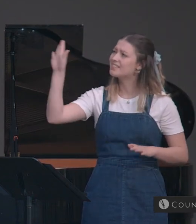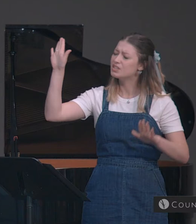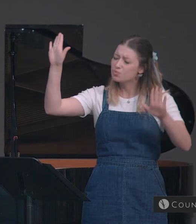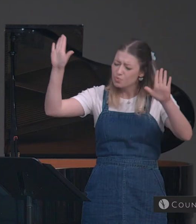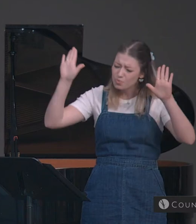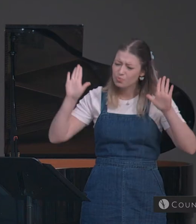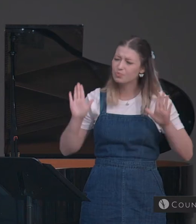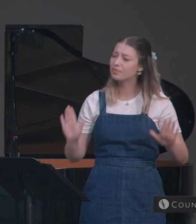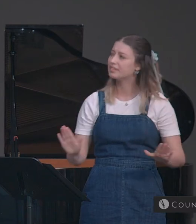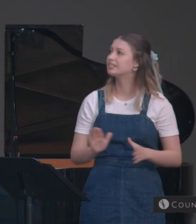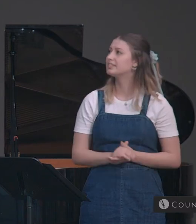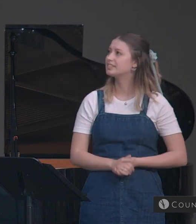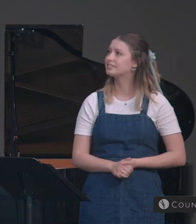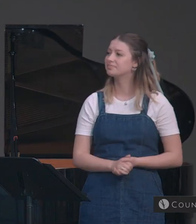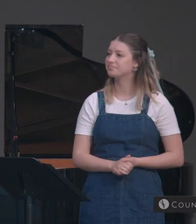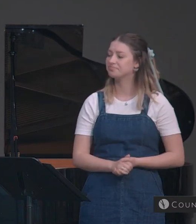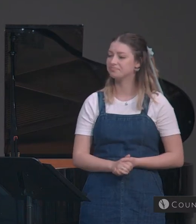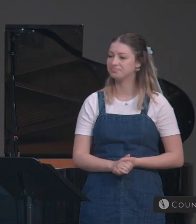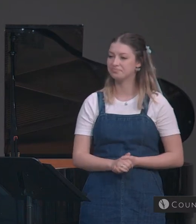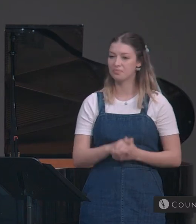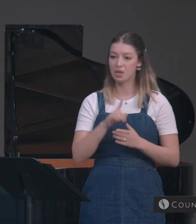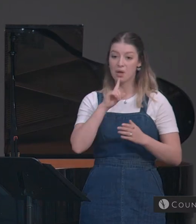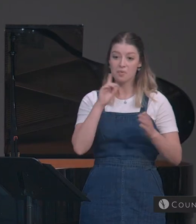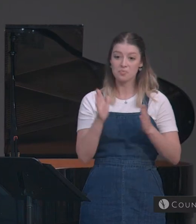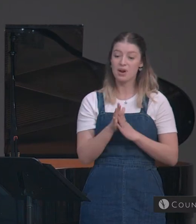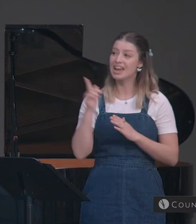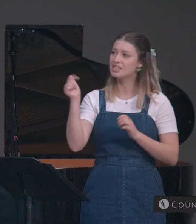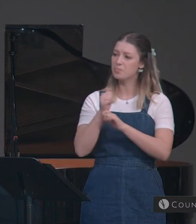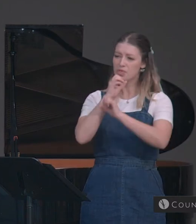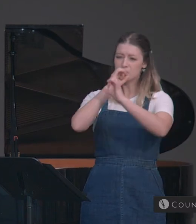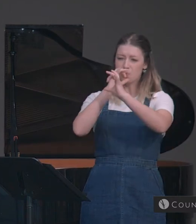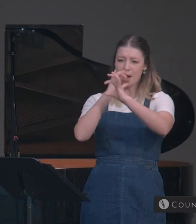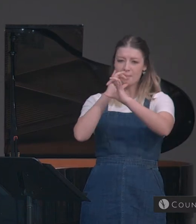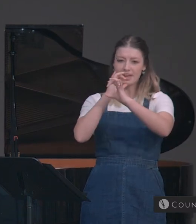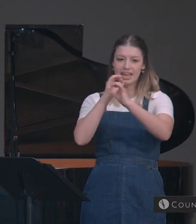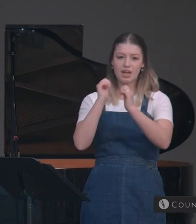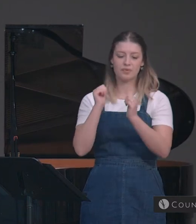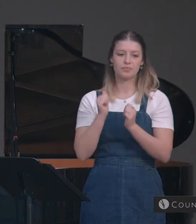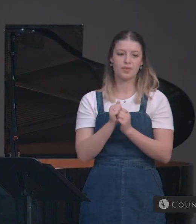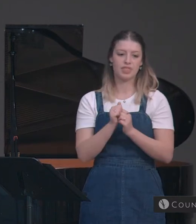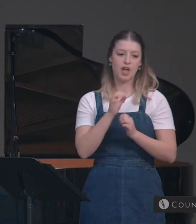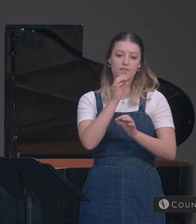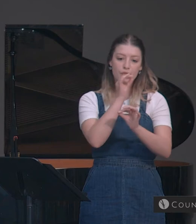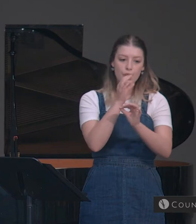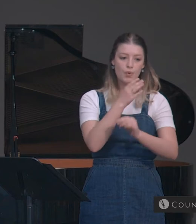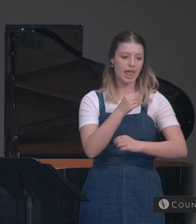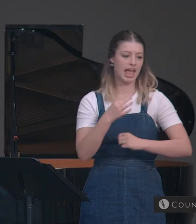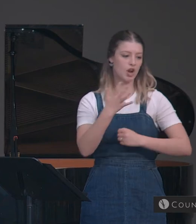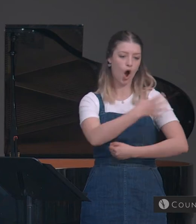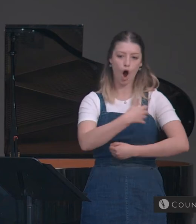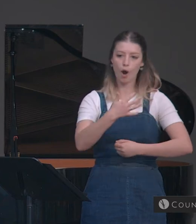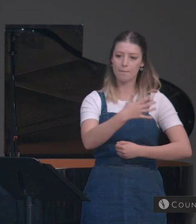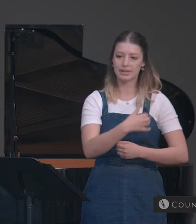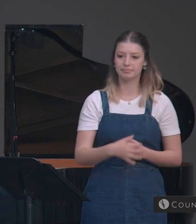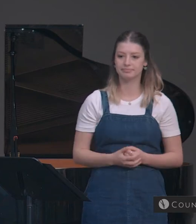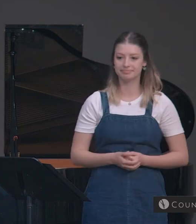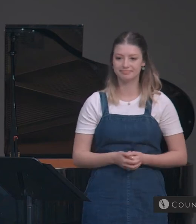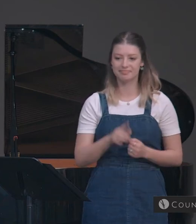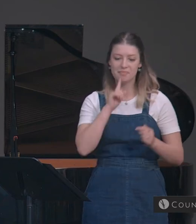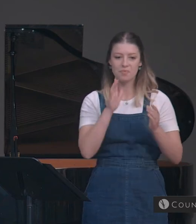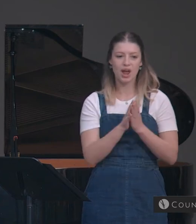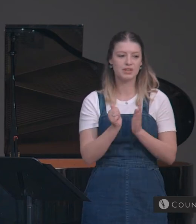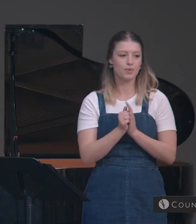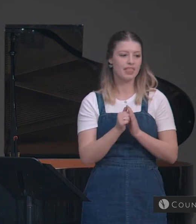greatness. Praise Him with trumpet sound. Praise Him with lute and harp. Praise Him with tambourines